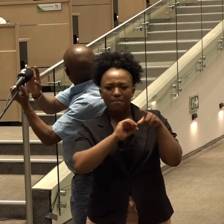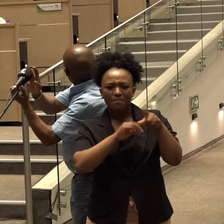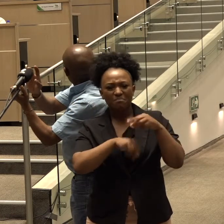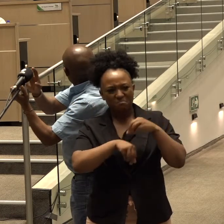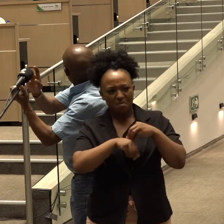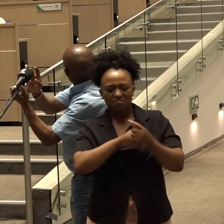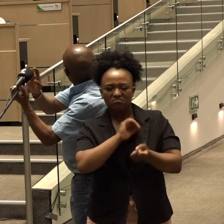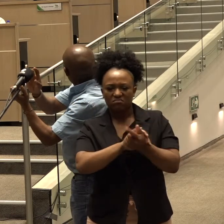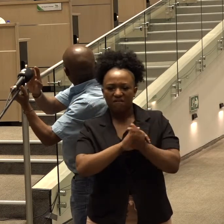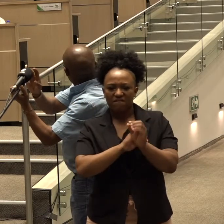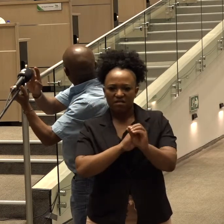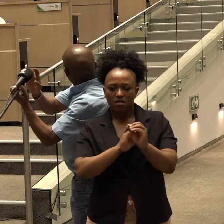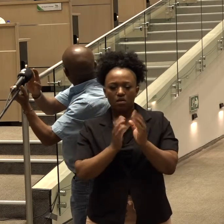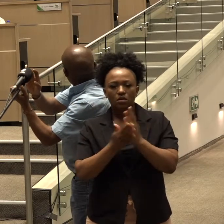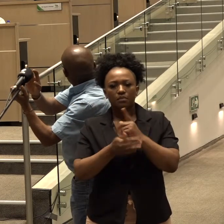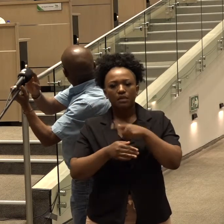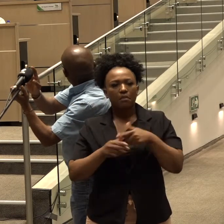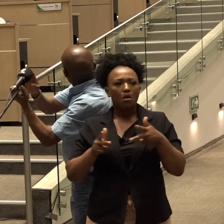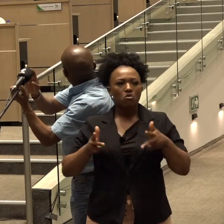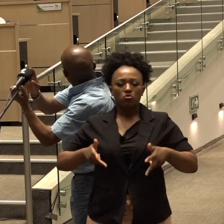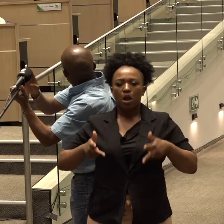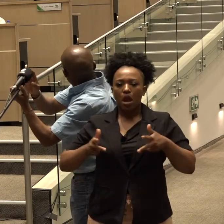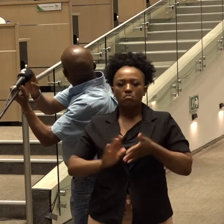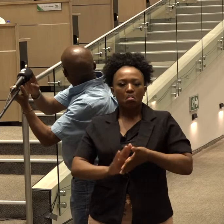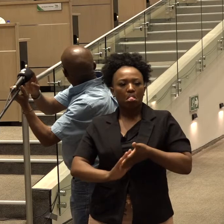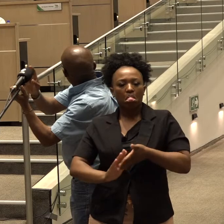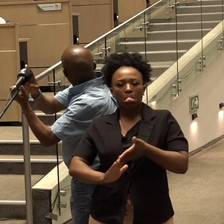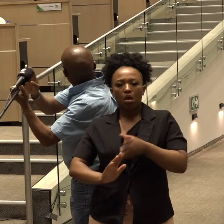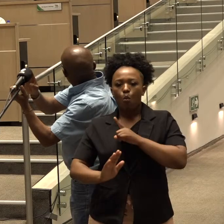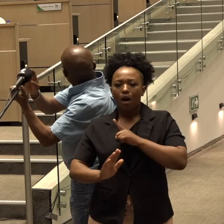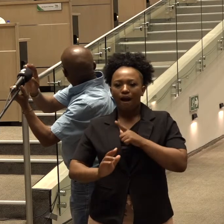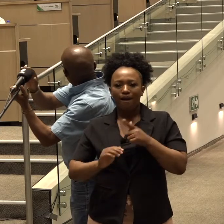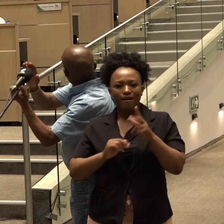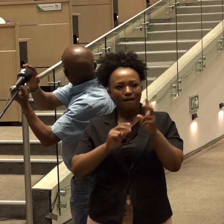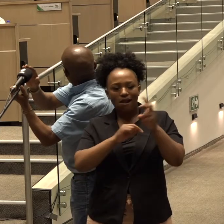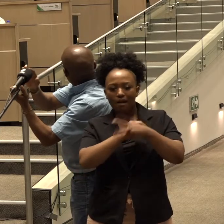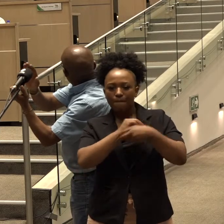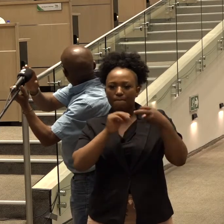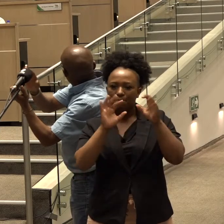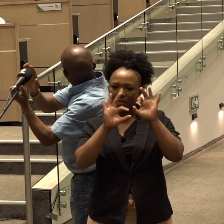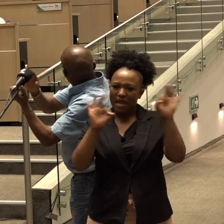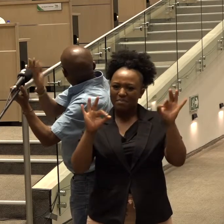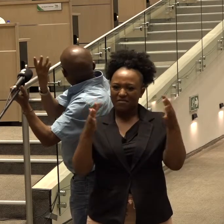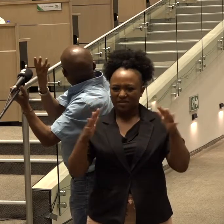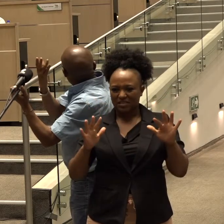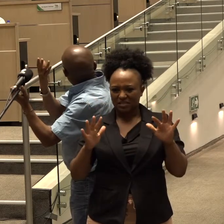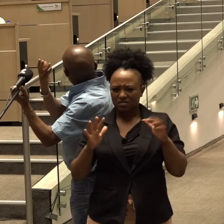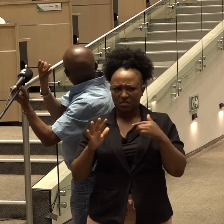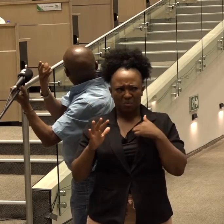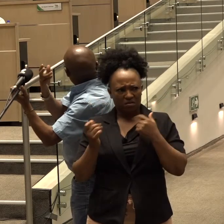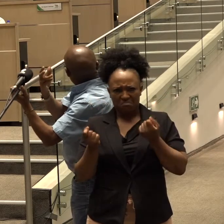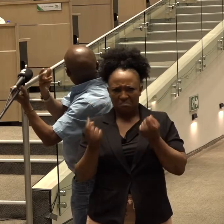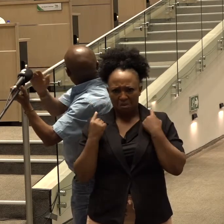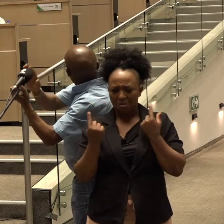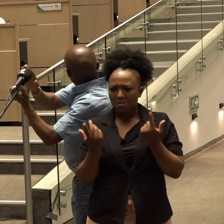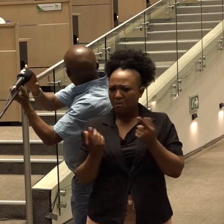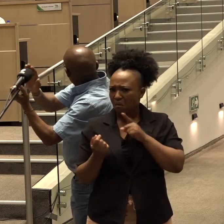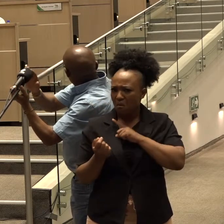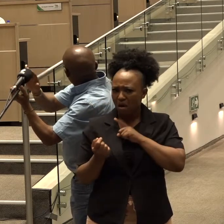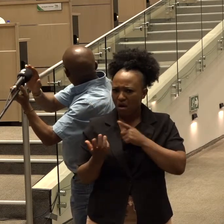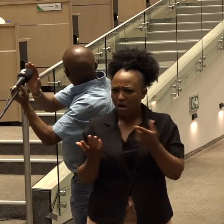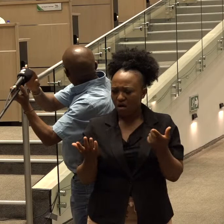problems sometimes we find that trains are not running precisely because of the cable theft we don't understand why because